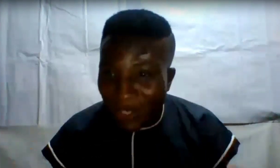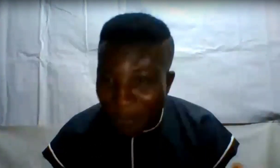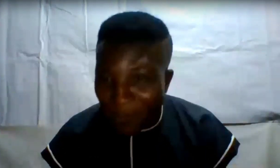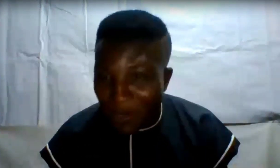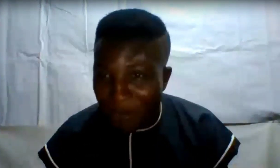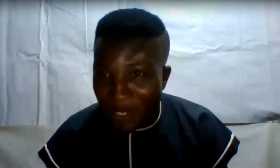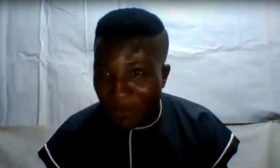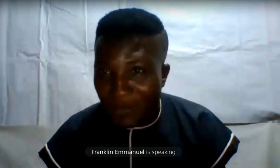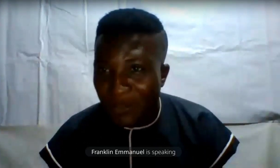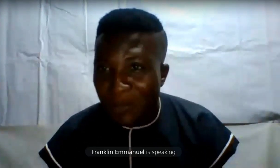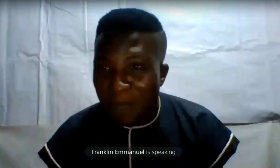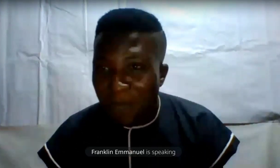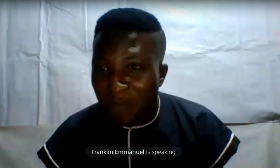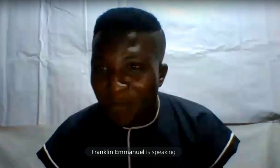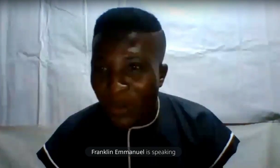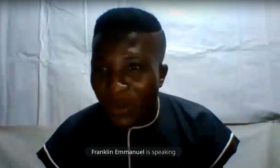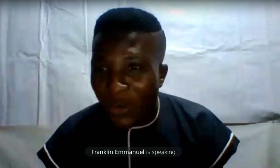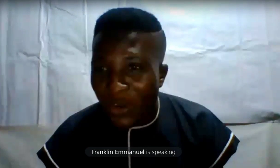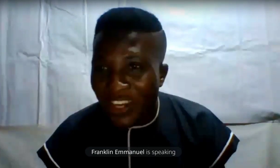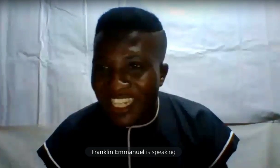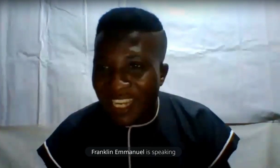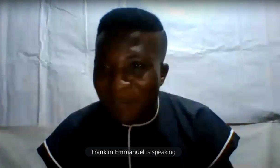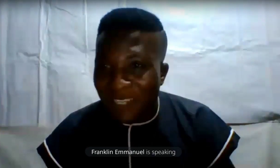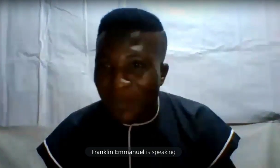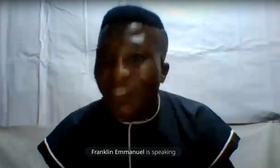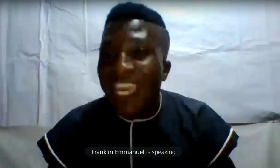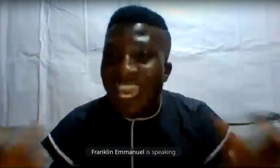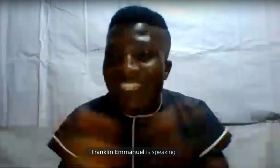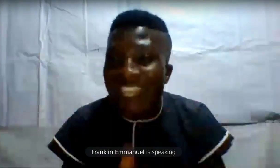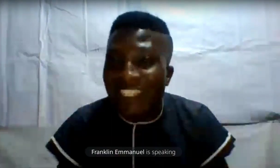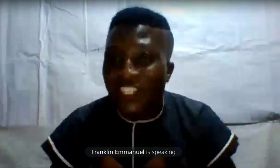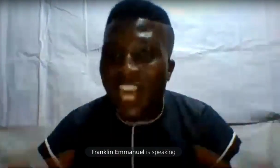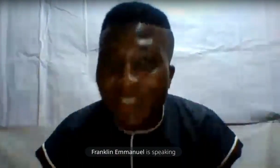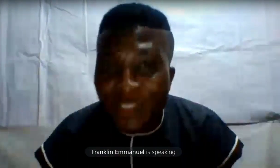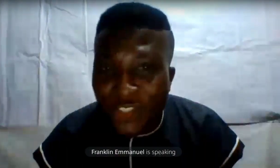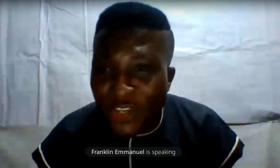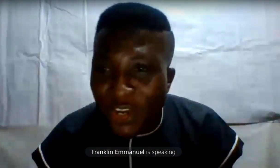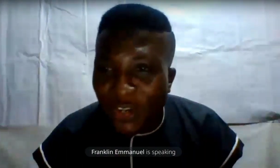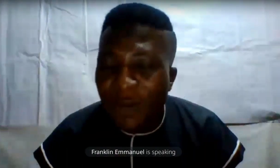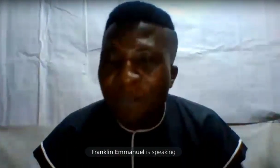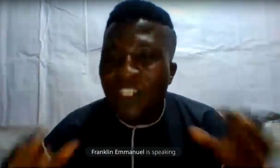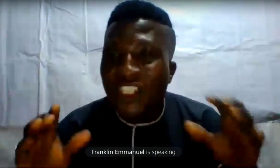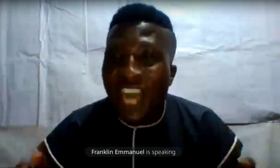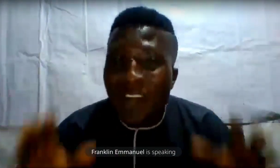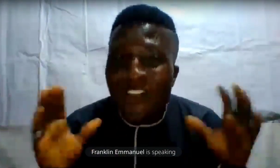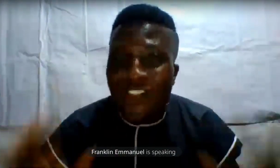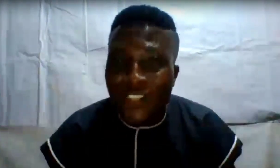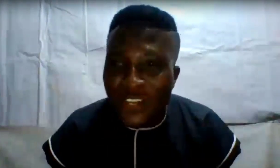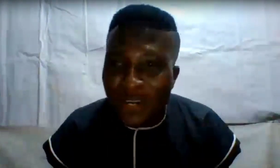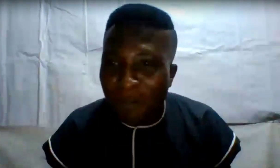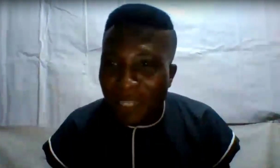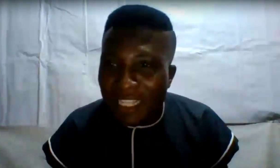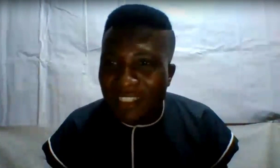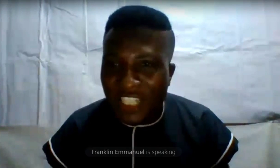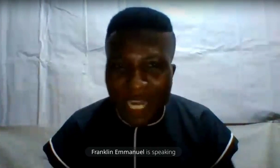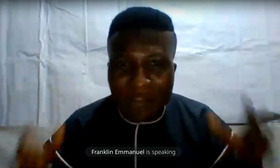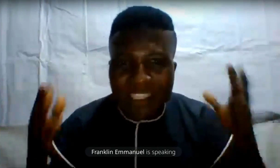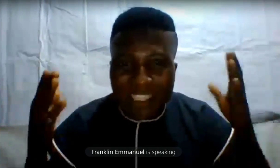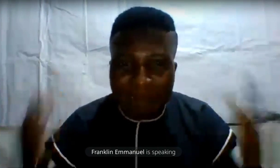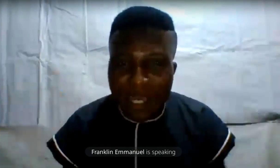are, Ned, raise yes, your hand, Charles please. Jr. Charles Jr. Please, Charles is a male's name. Somebody Junior, like to see. it should